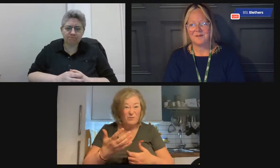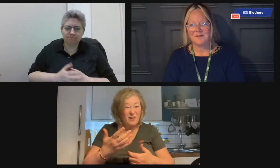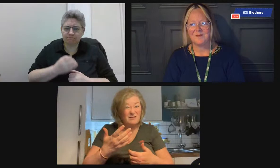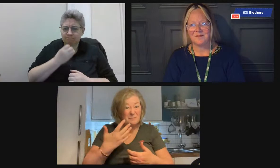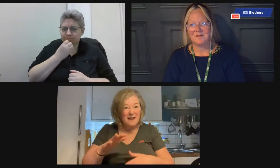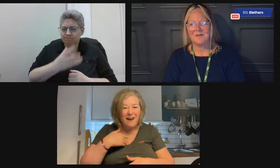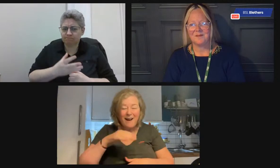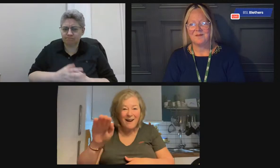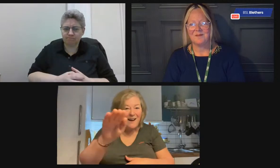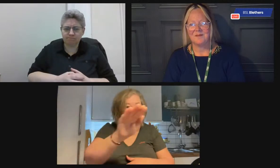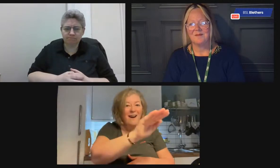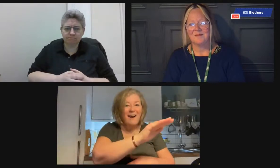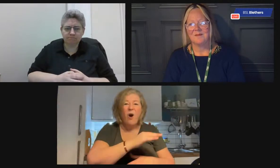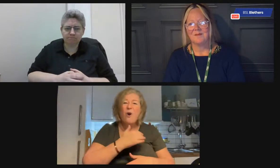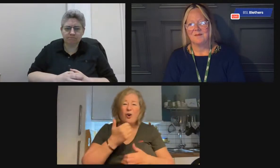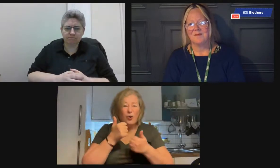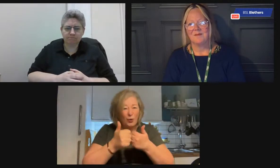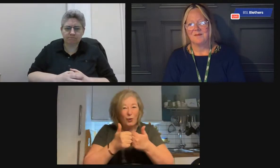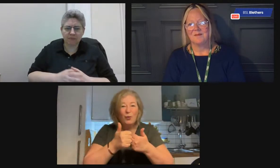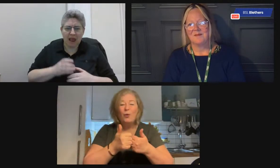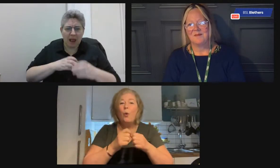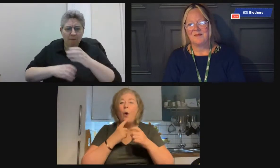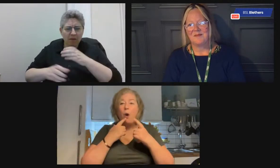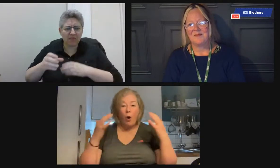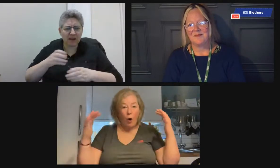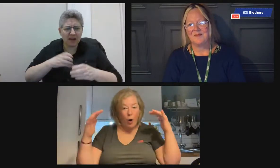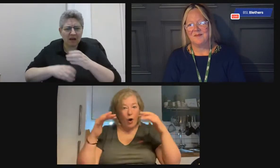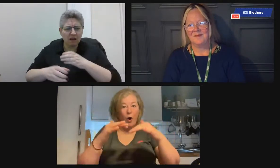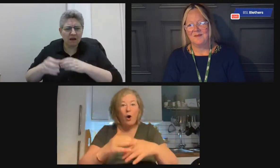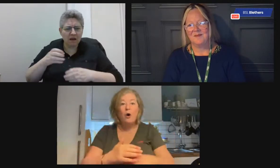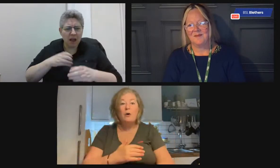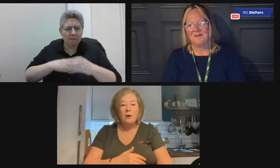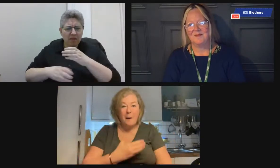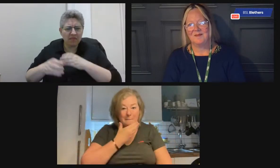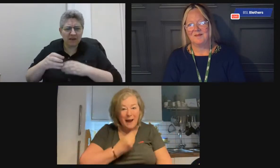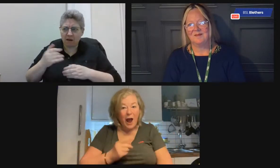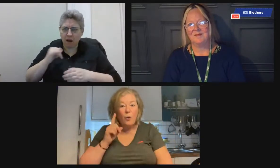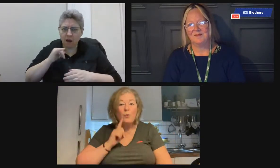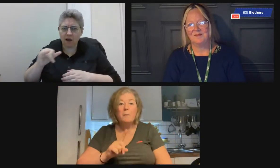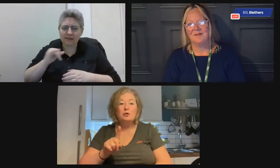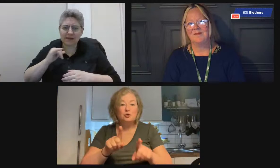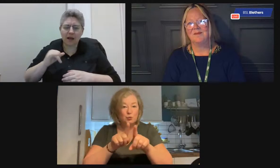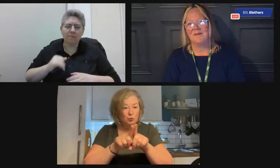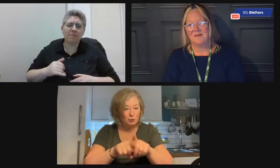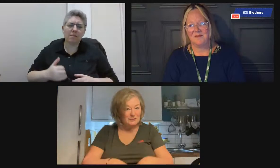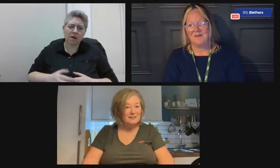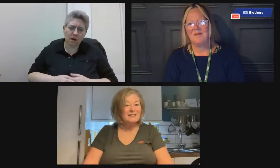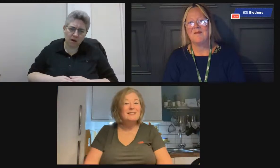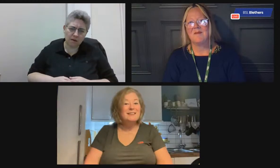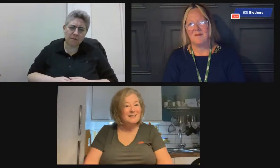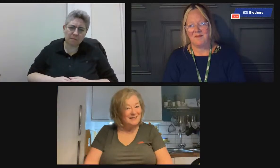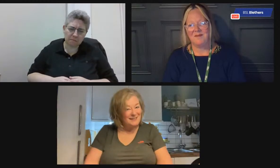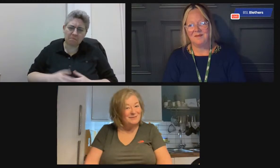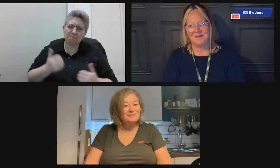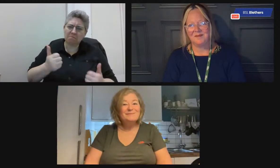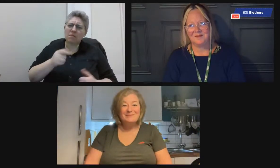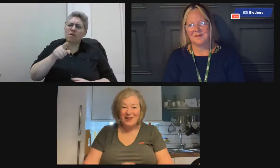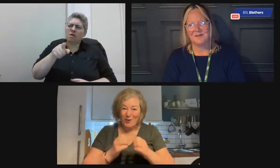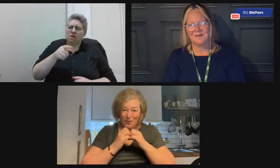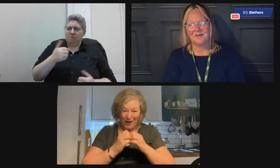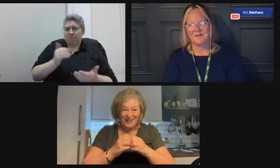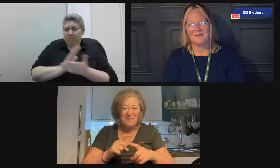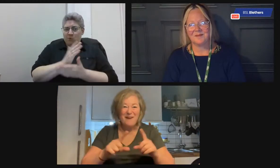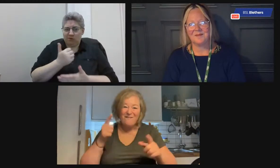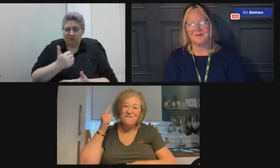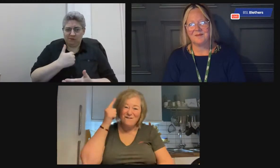people that were in the same situation, and it Love. was great just to talk to everyone. And everyone was empathetic, I'm sure, because they're Yeah, going through the same